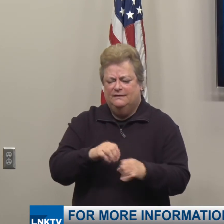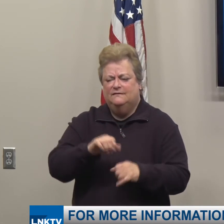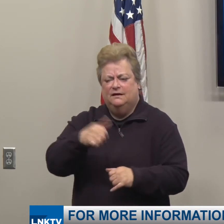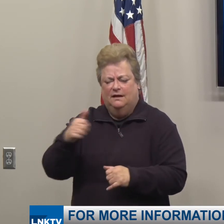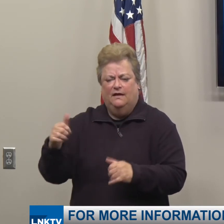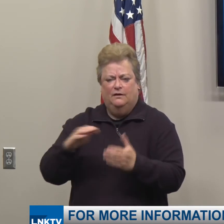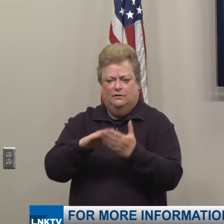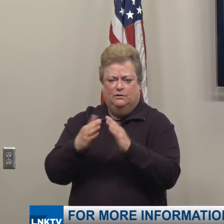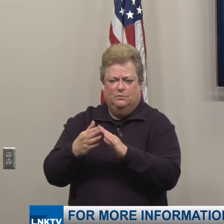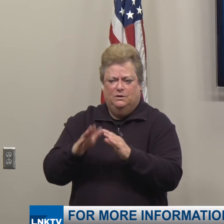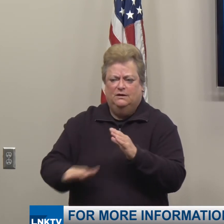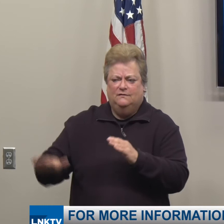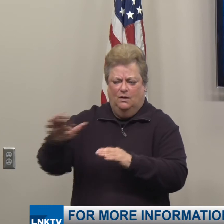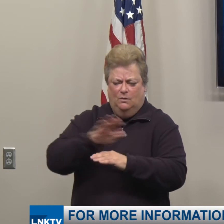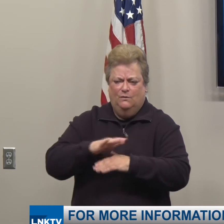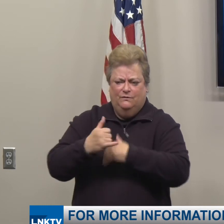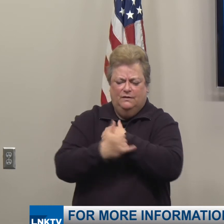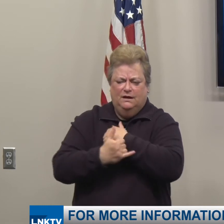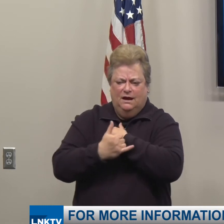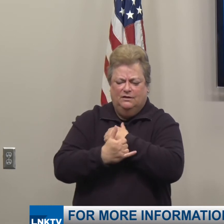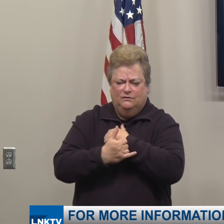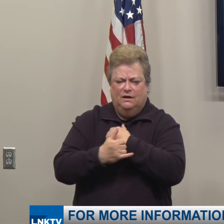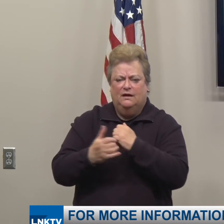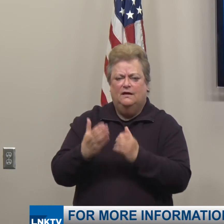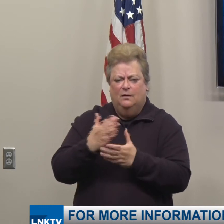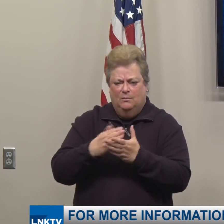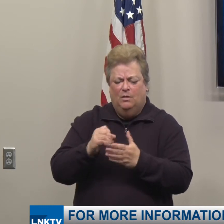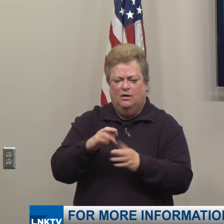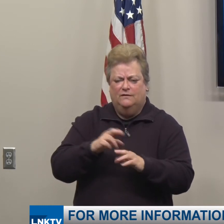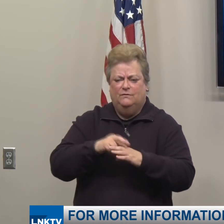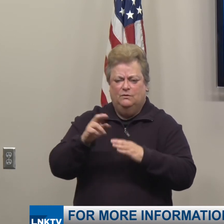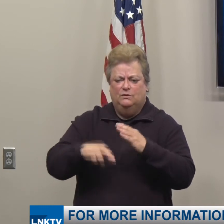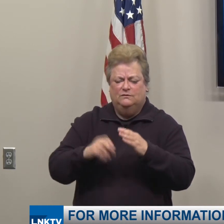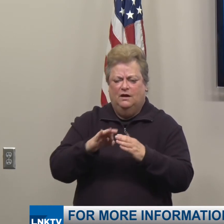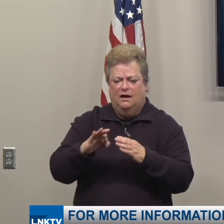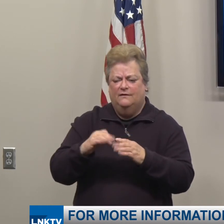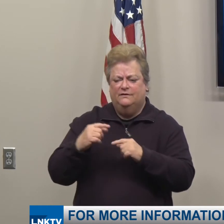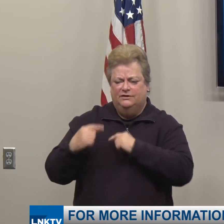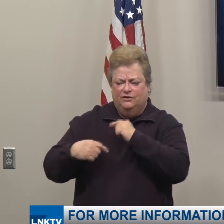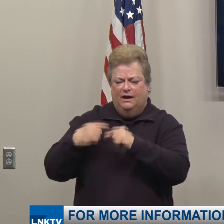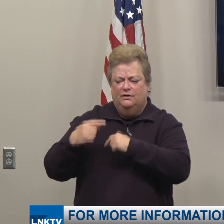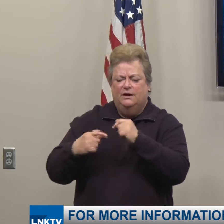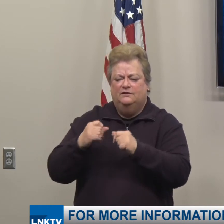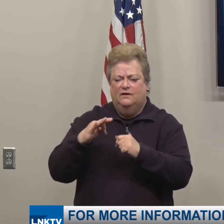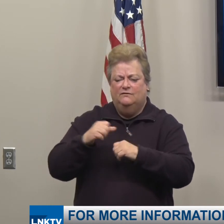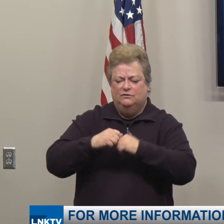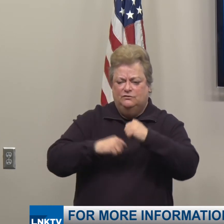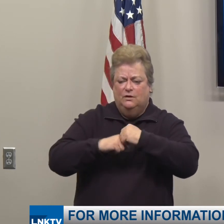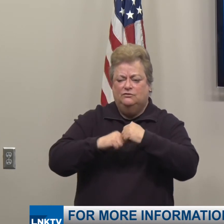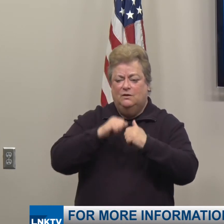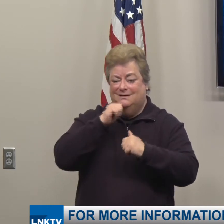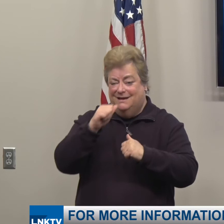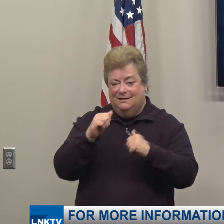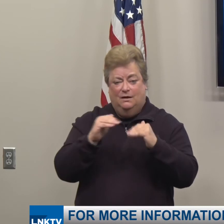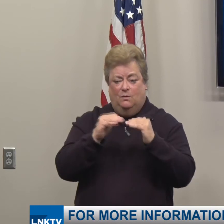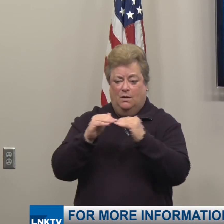communities nationally, and that they are in part the result of generations of structural inequality in our